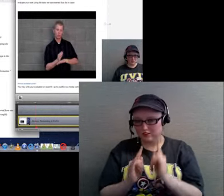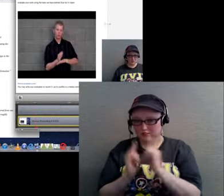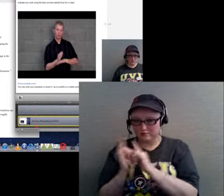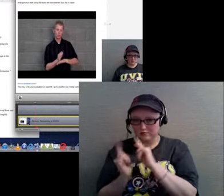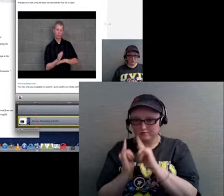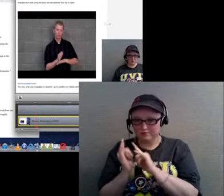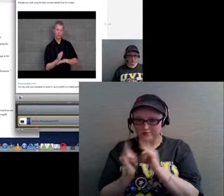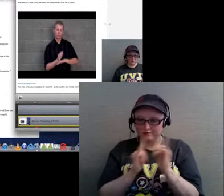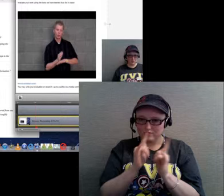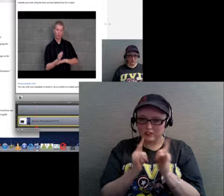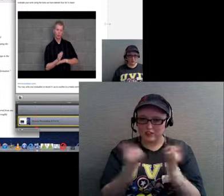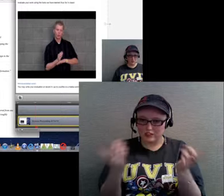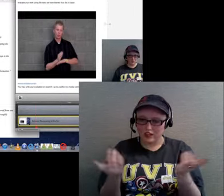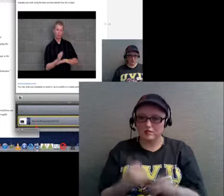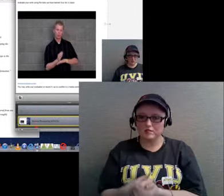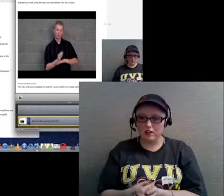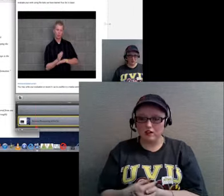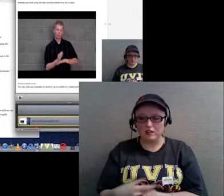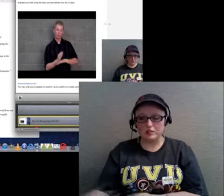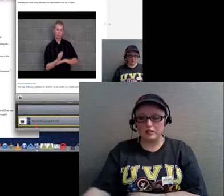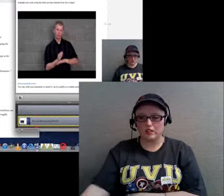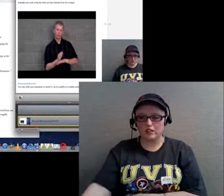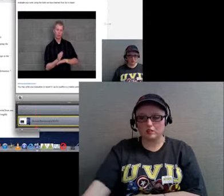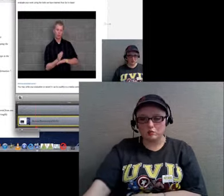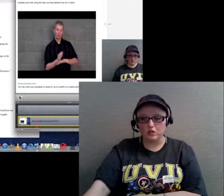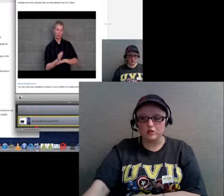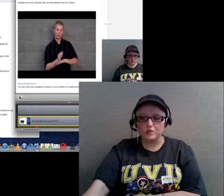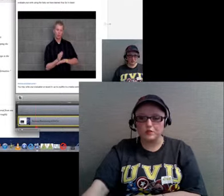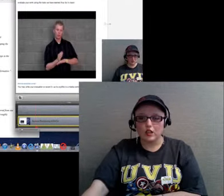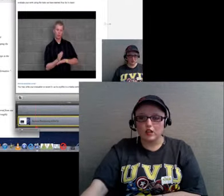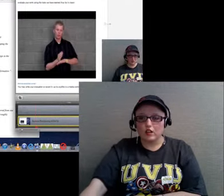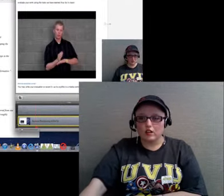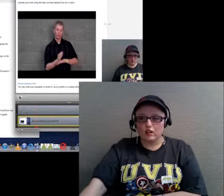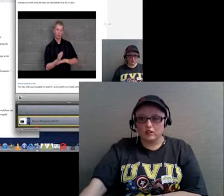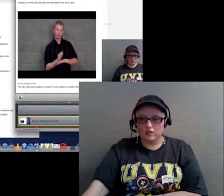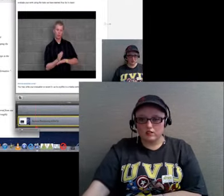Missed this. Yeah, how can I miss that? That's really important.